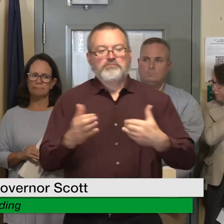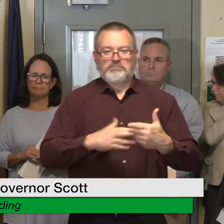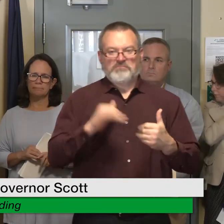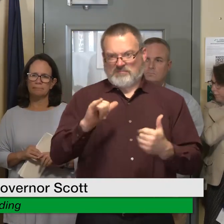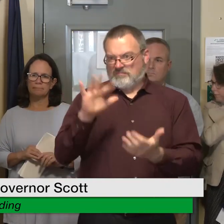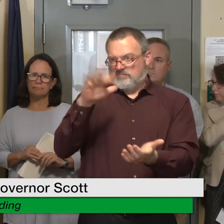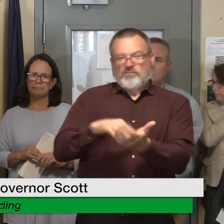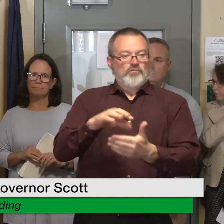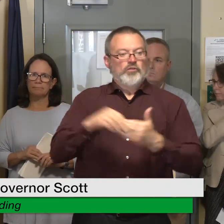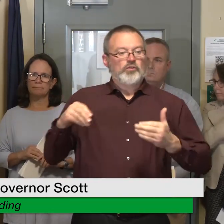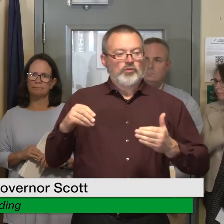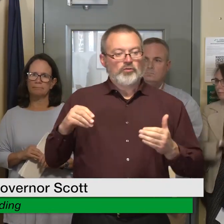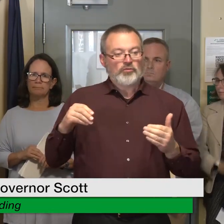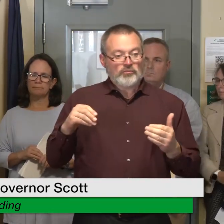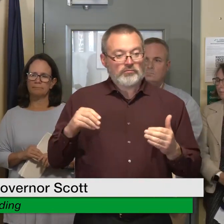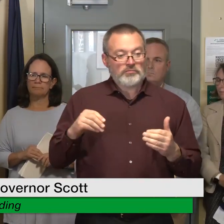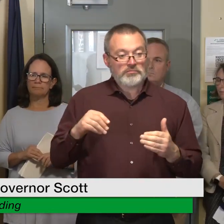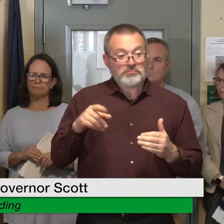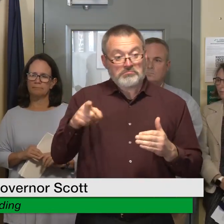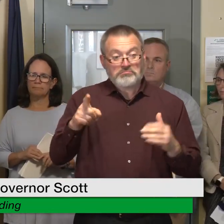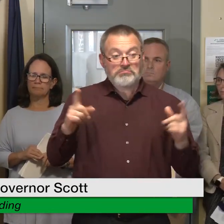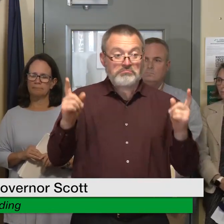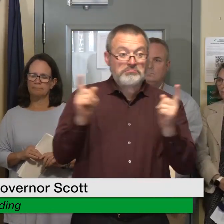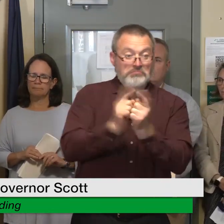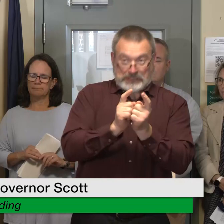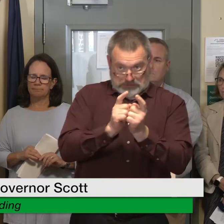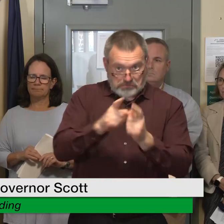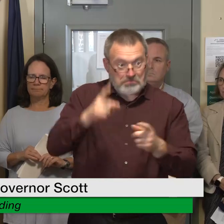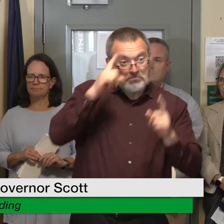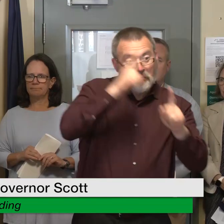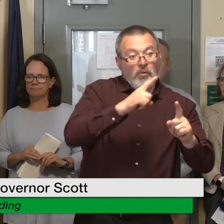still have to meet other program guidelines.